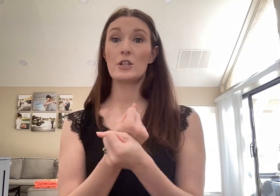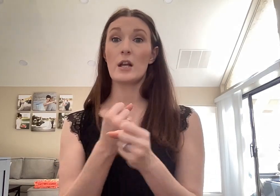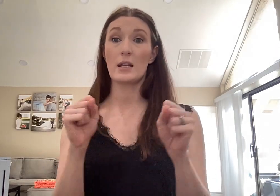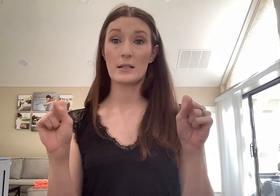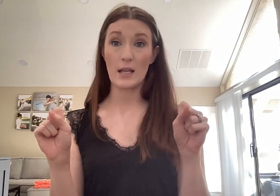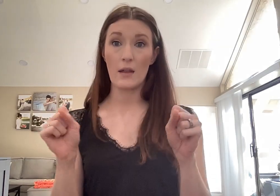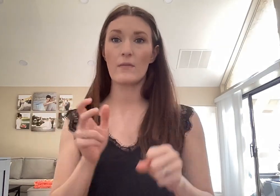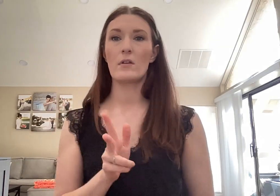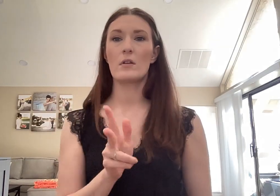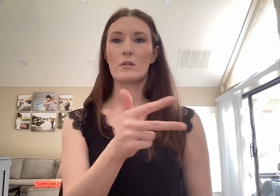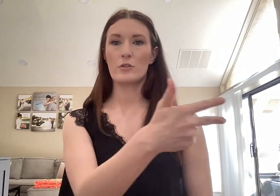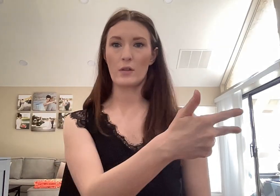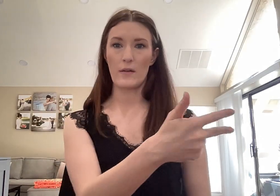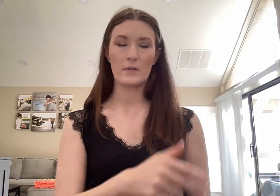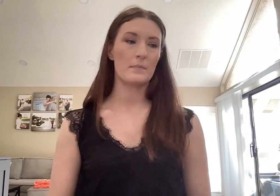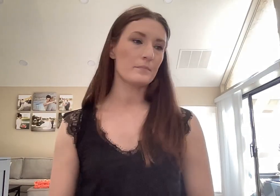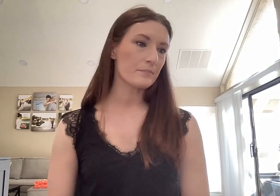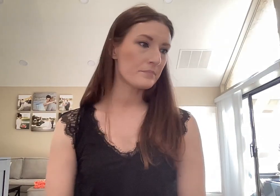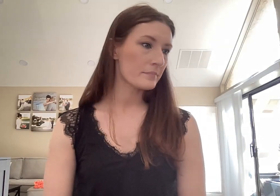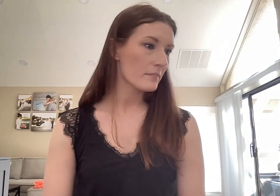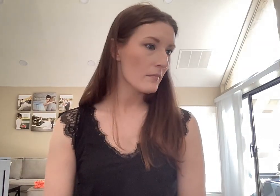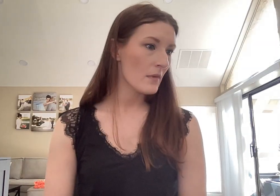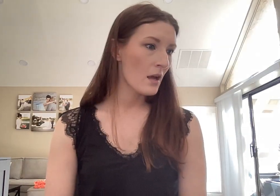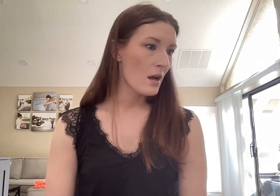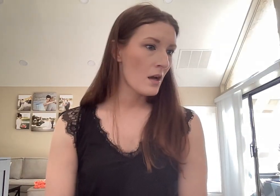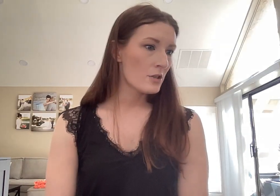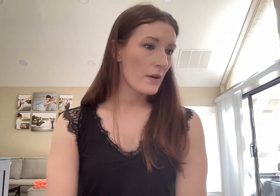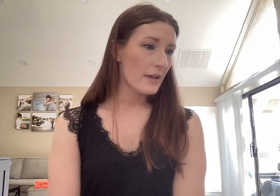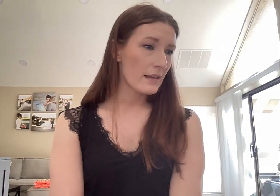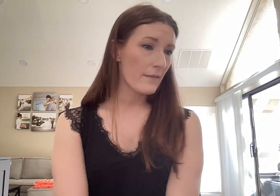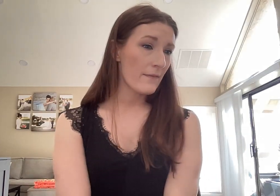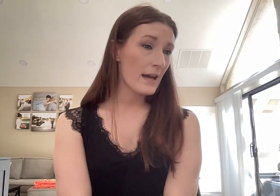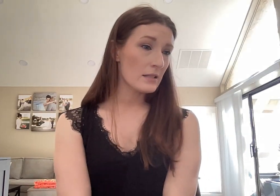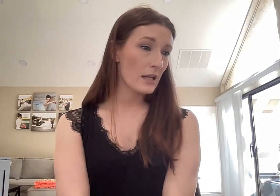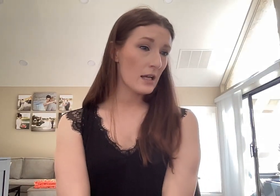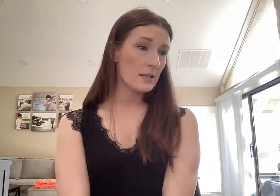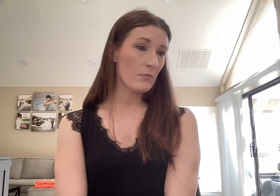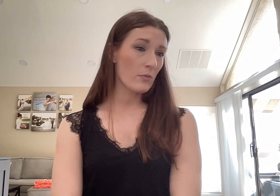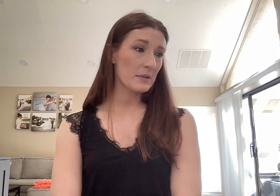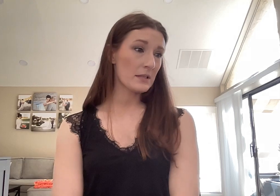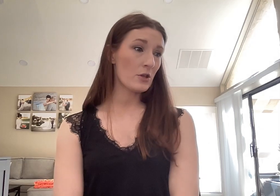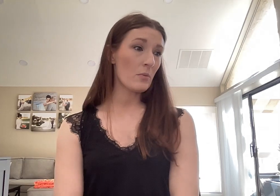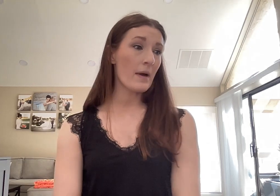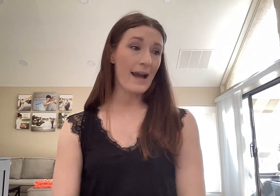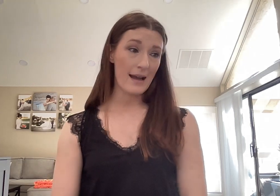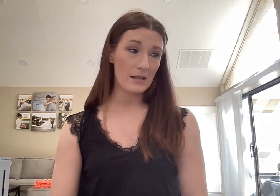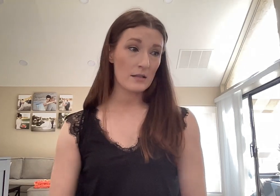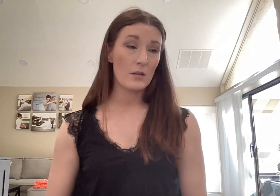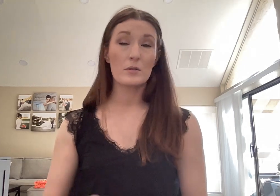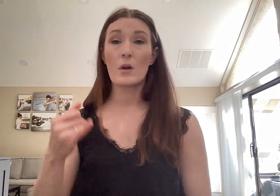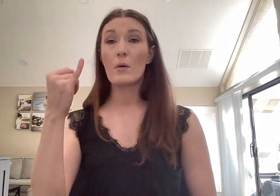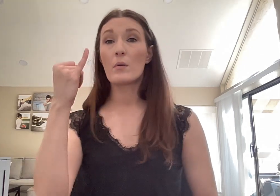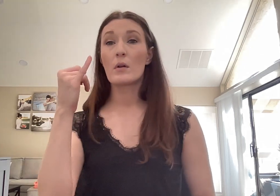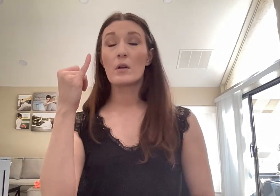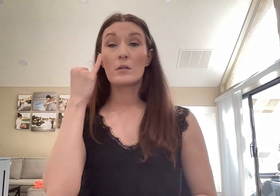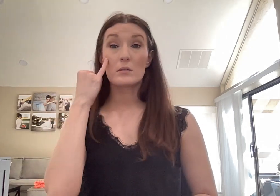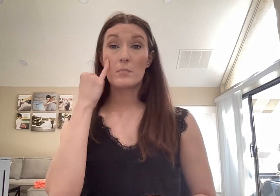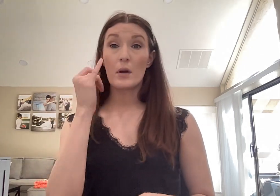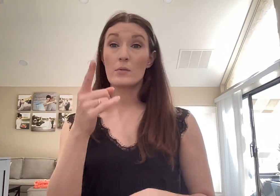and is safe, turn left. Driving in the fast lane, someone wants to pass. So suppose